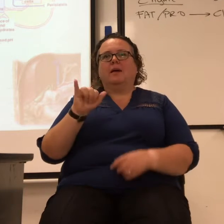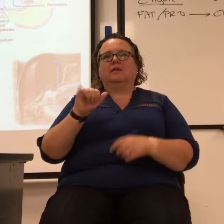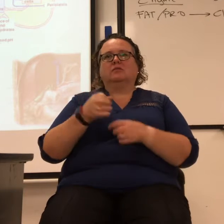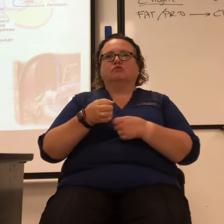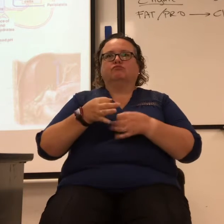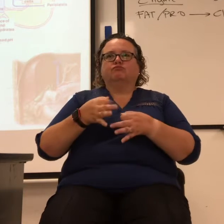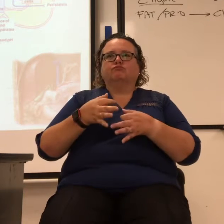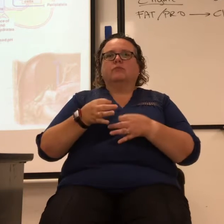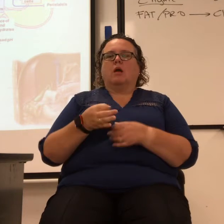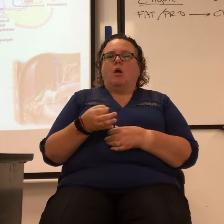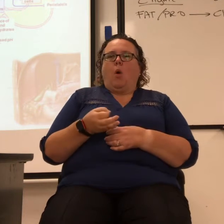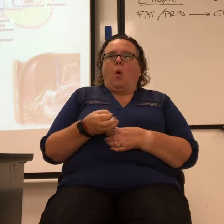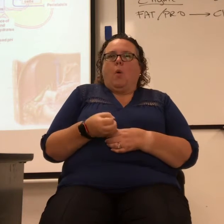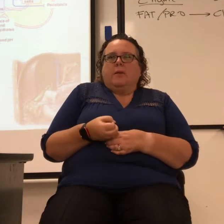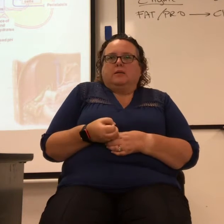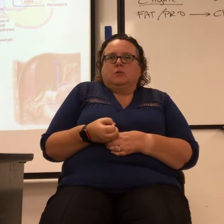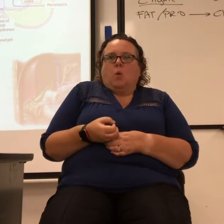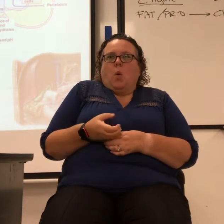Relax